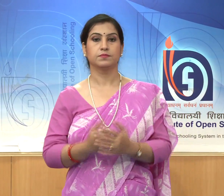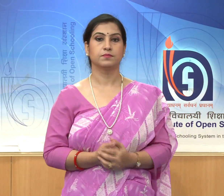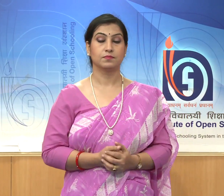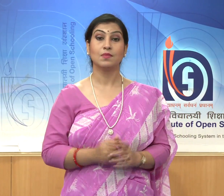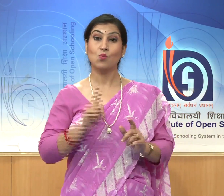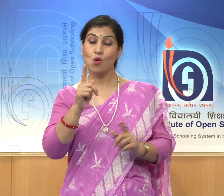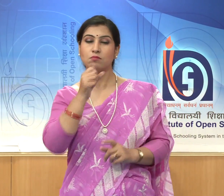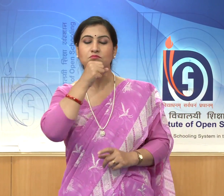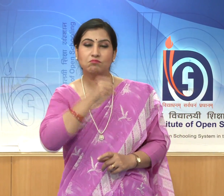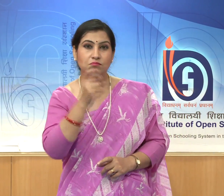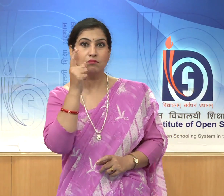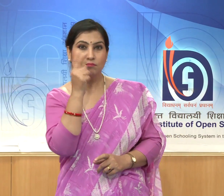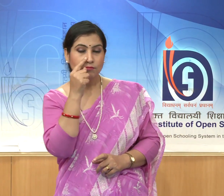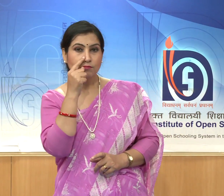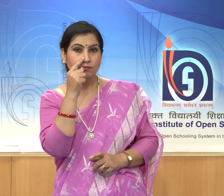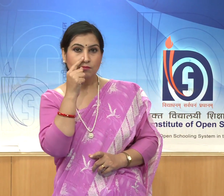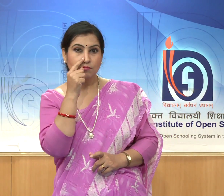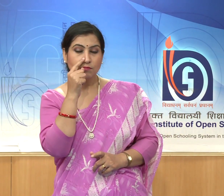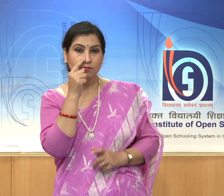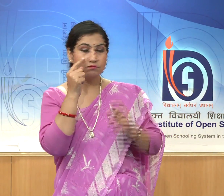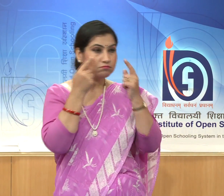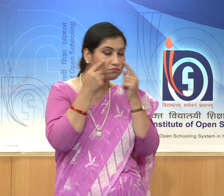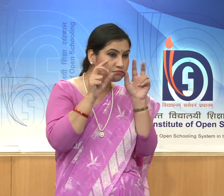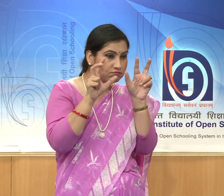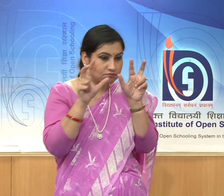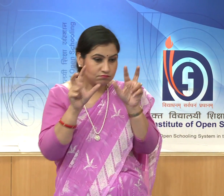An elderly woman is supervising